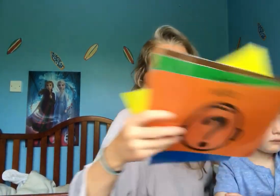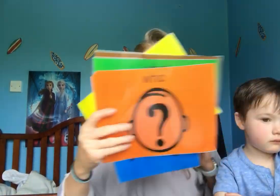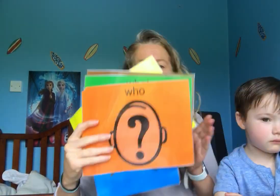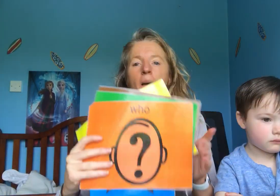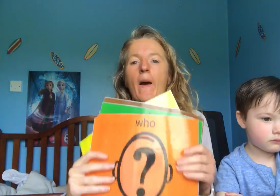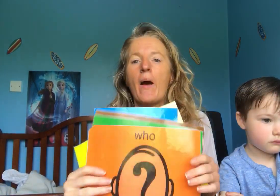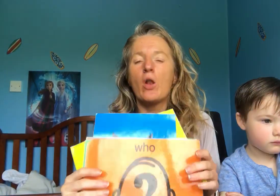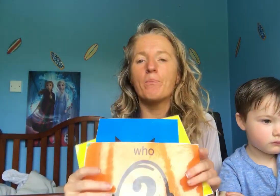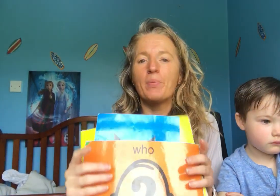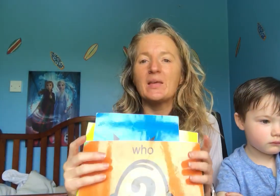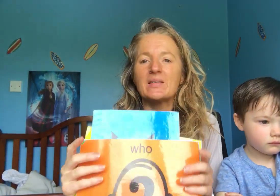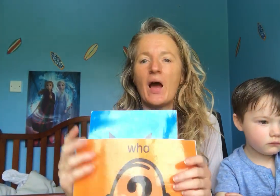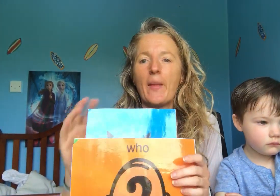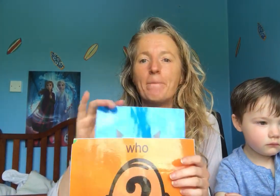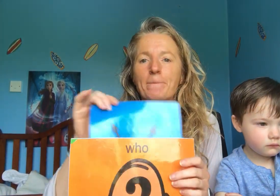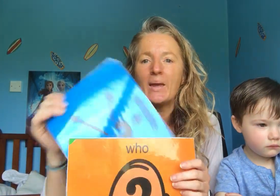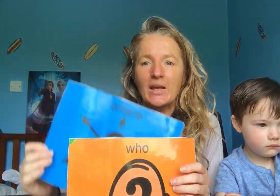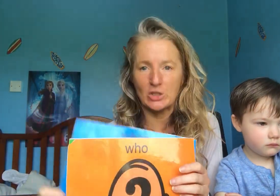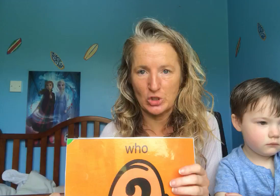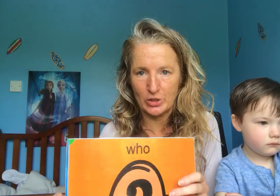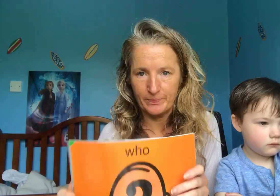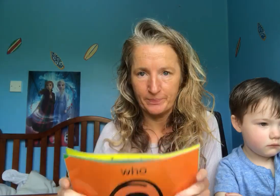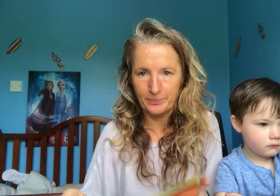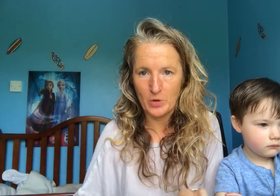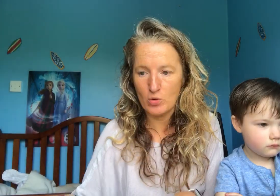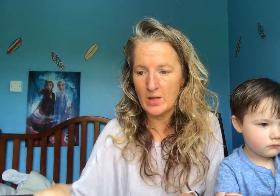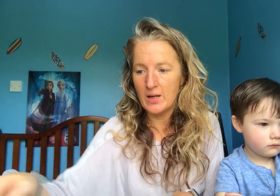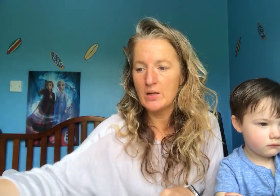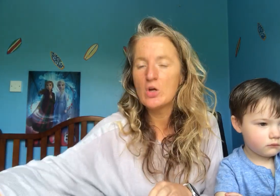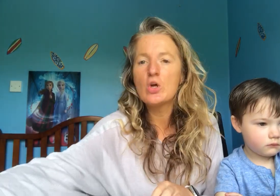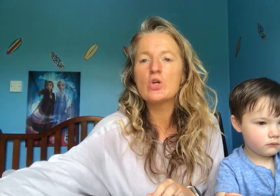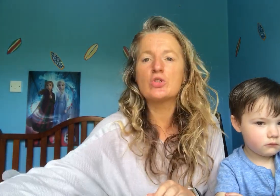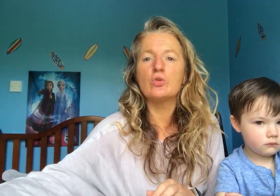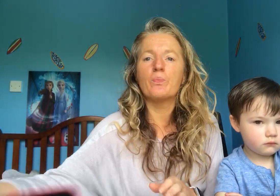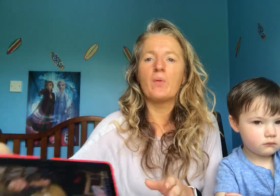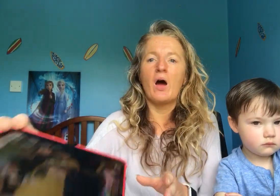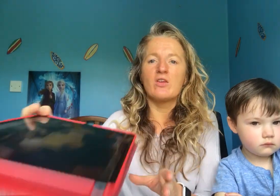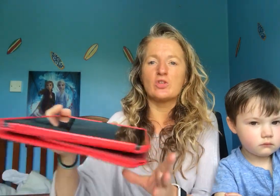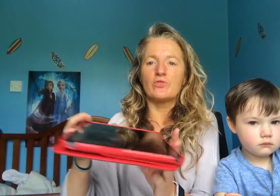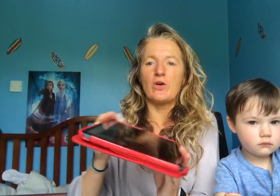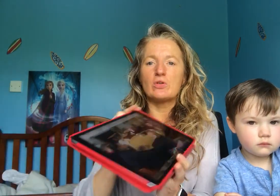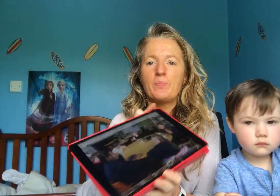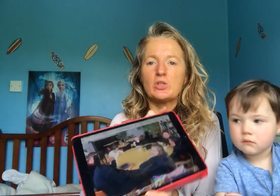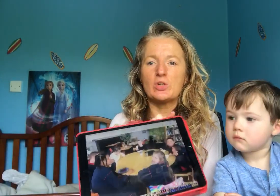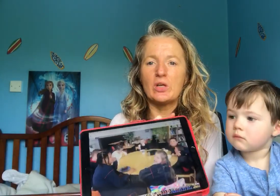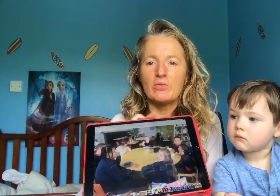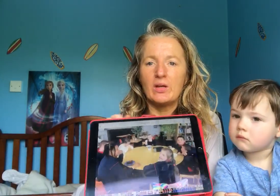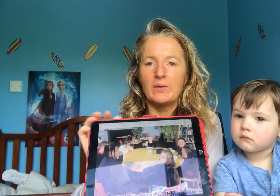questions based on a picture. Okay, so I just found a picture here in